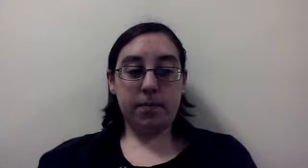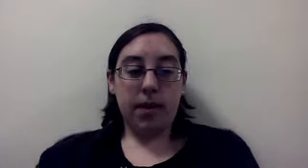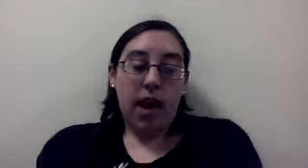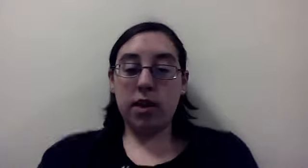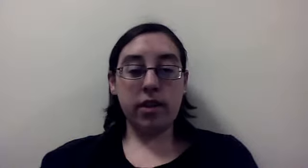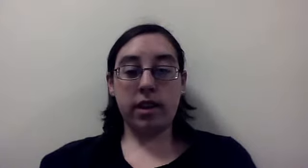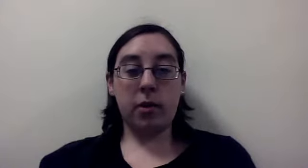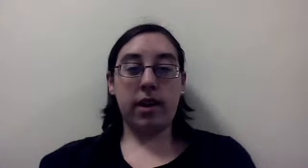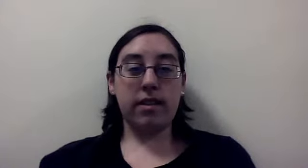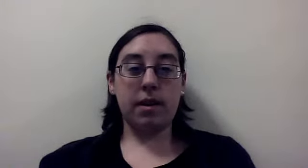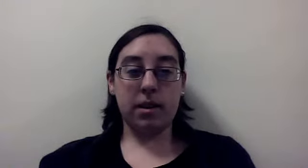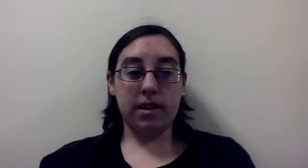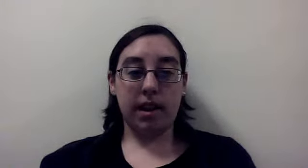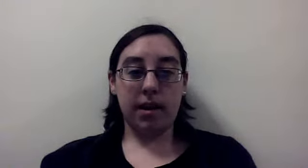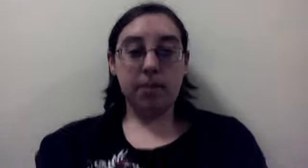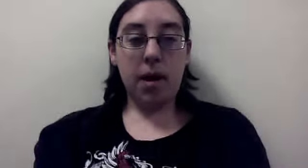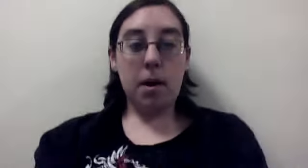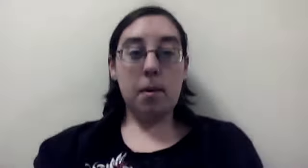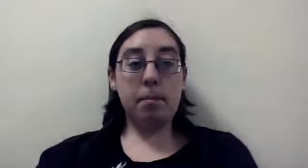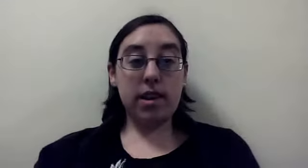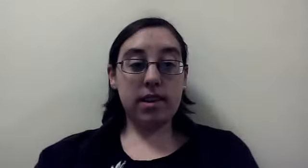I don't really know what else I wanted to say, but